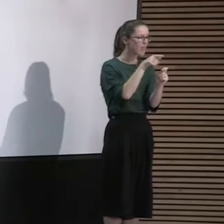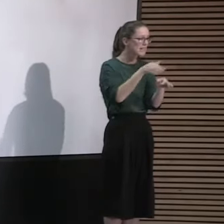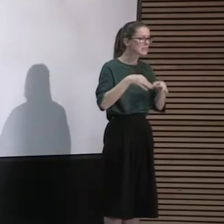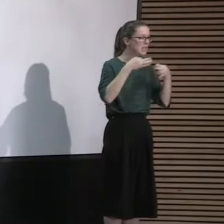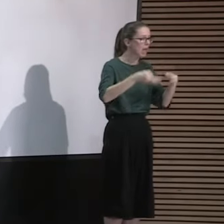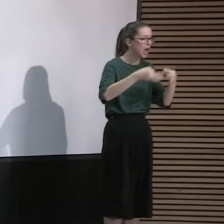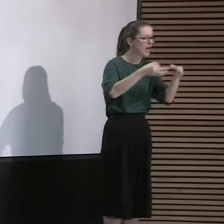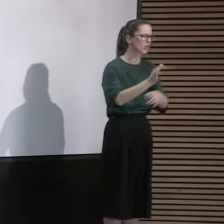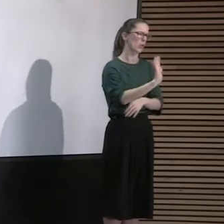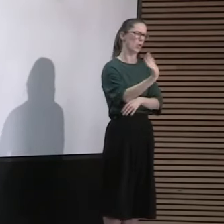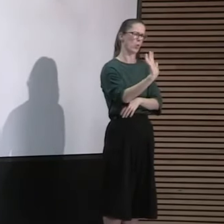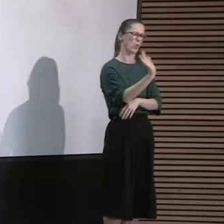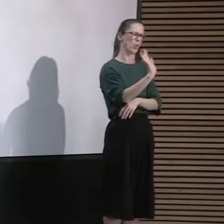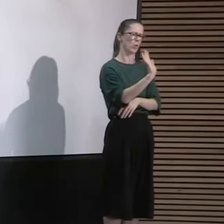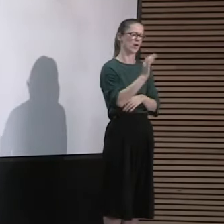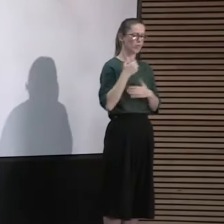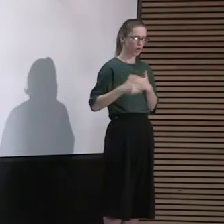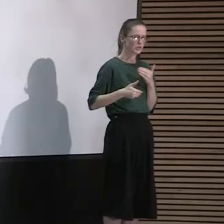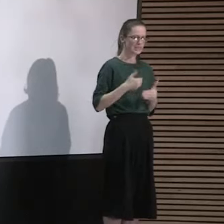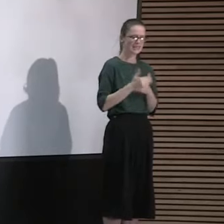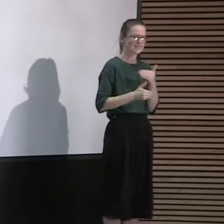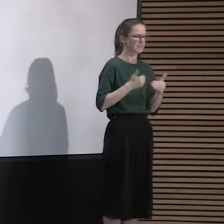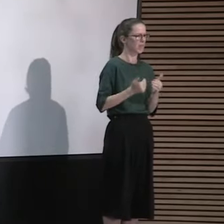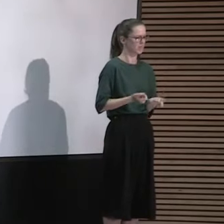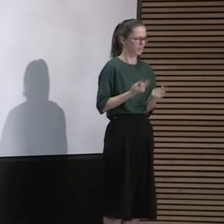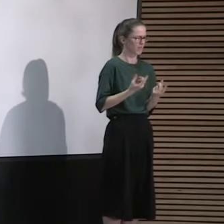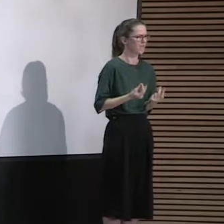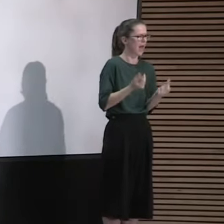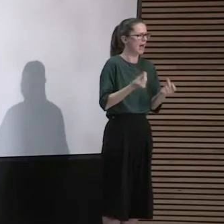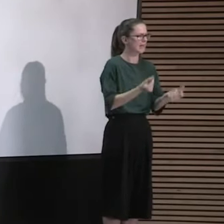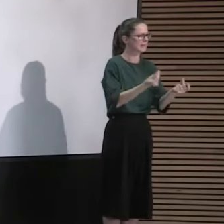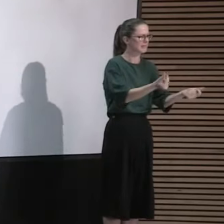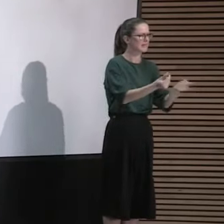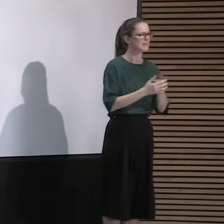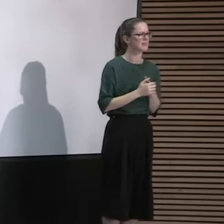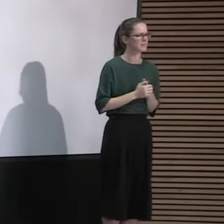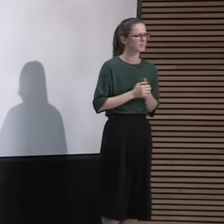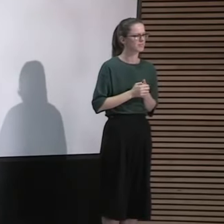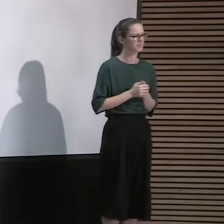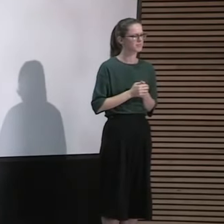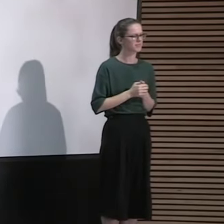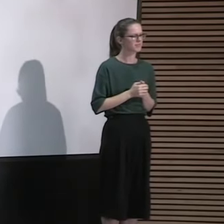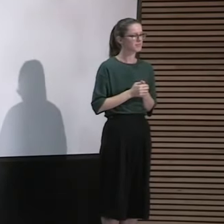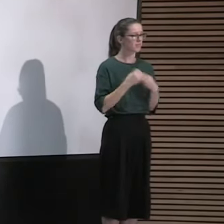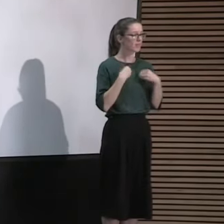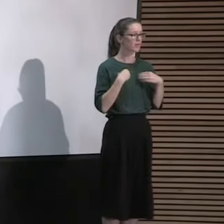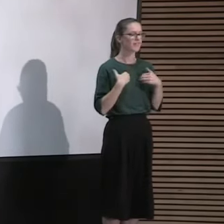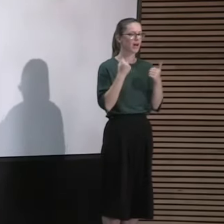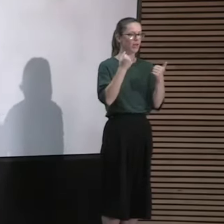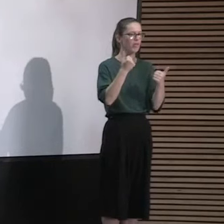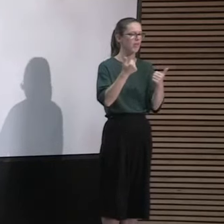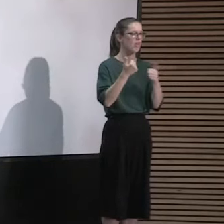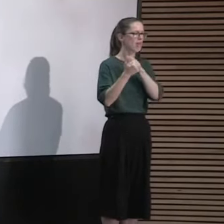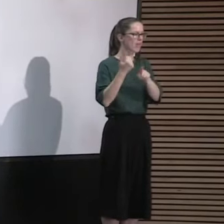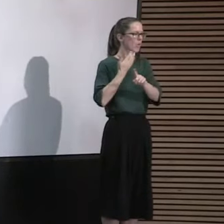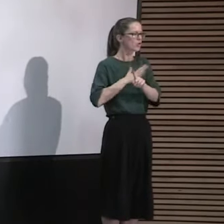in any of the processes that needed to take place because of that. And as I said, the Ministry of Health wanted to wait for